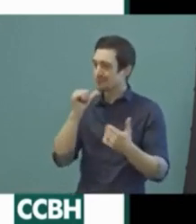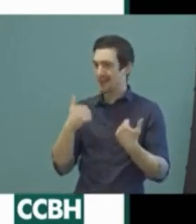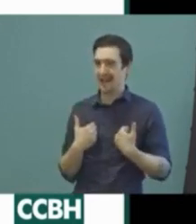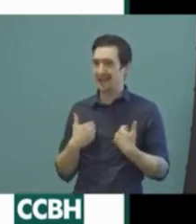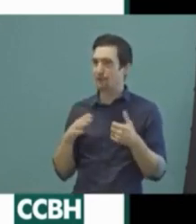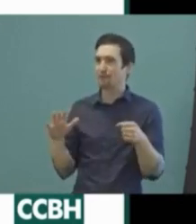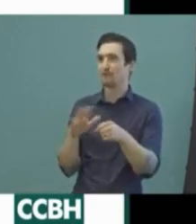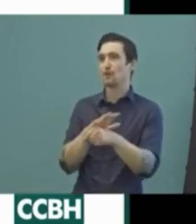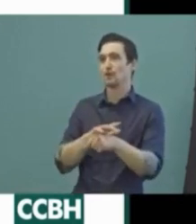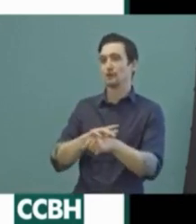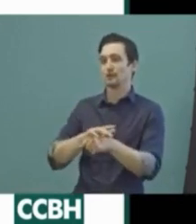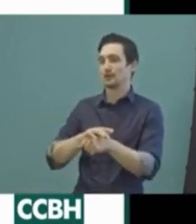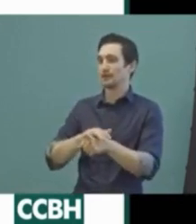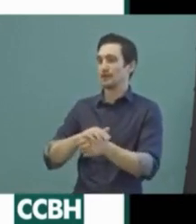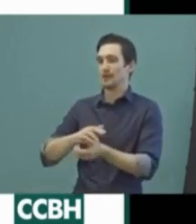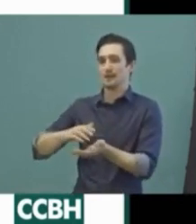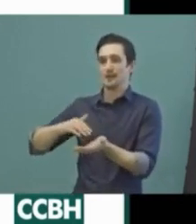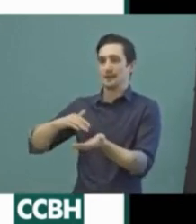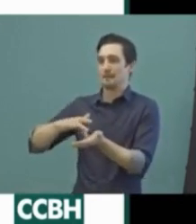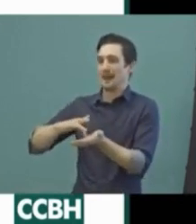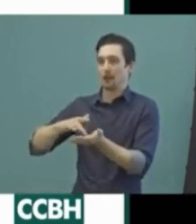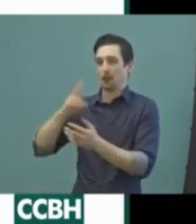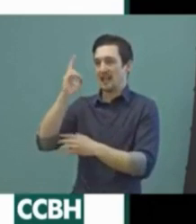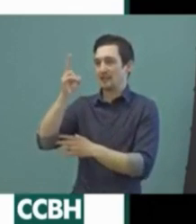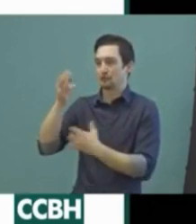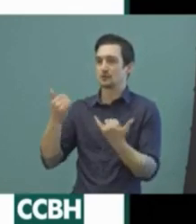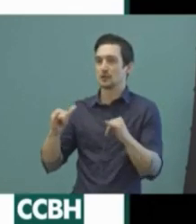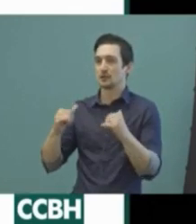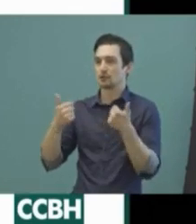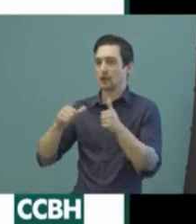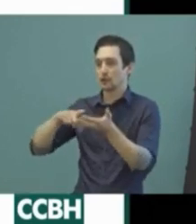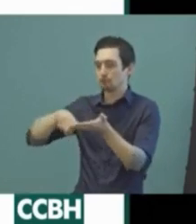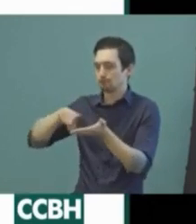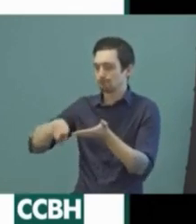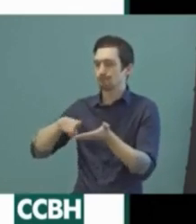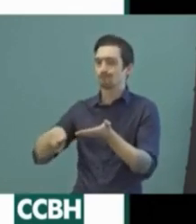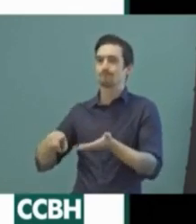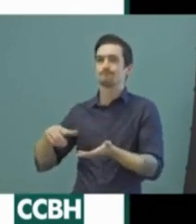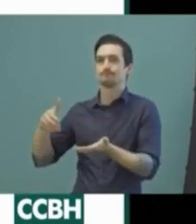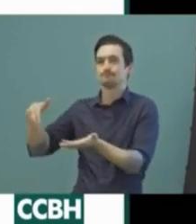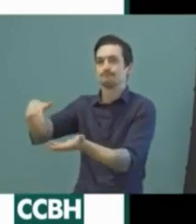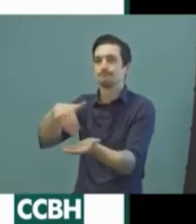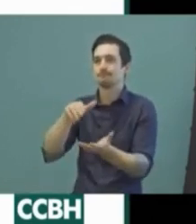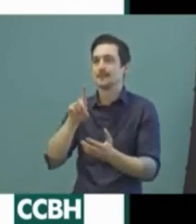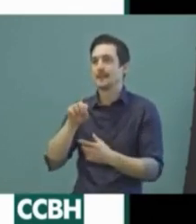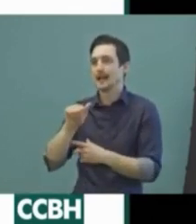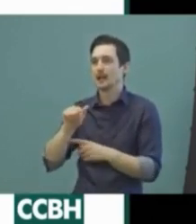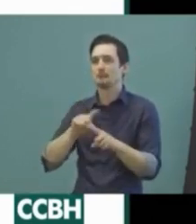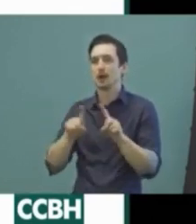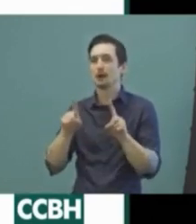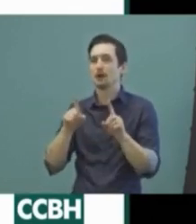and we're continuing to obtain that information. So again, you'll see these numbers change. But our goal here is to provide you with the most